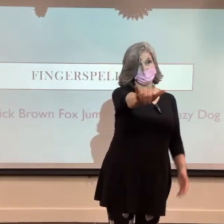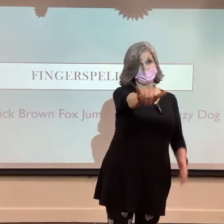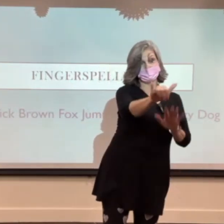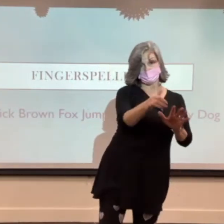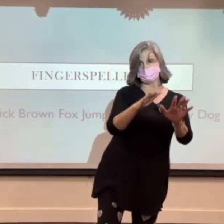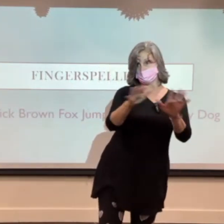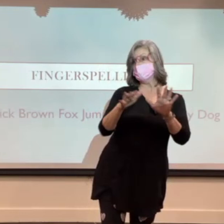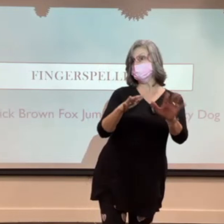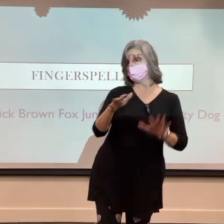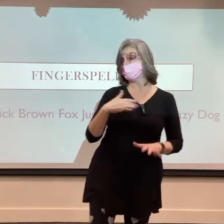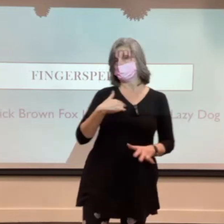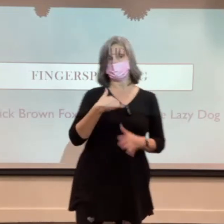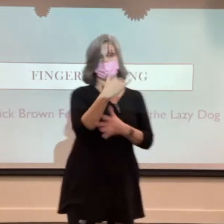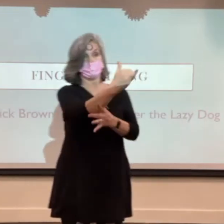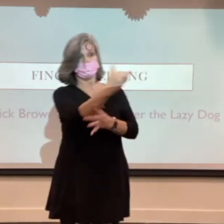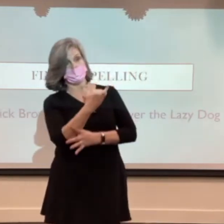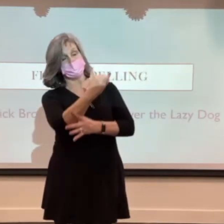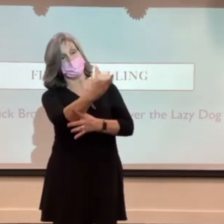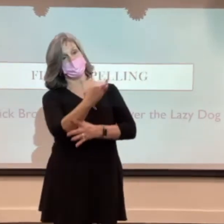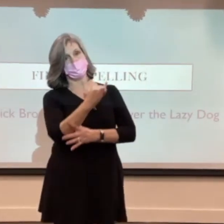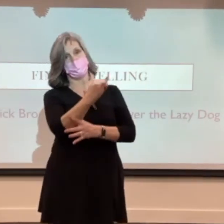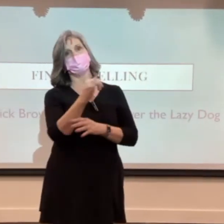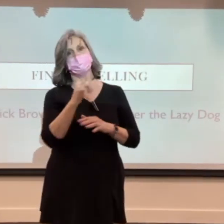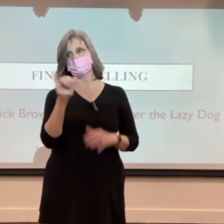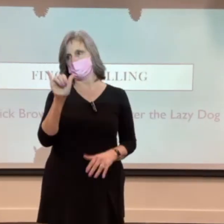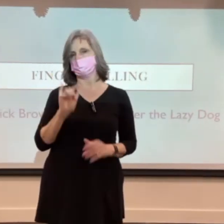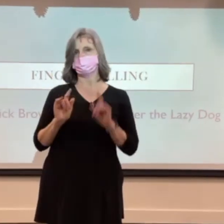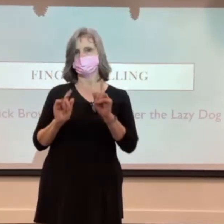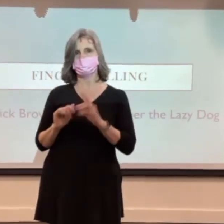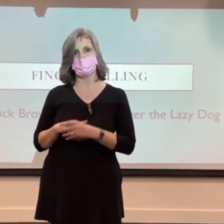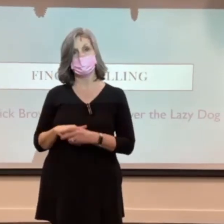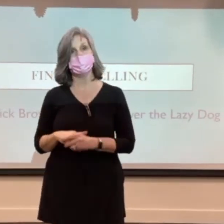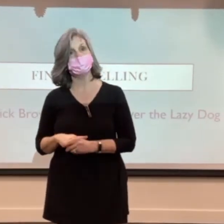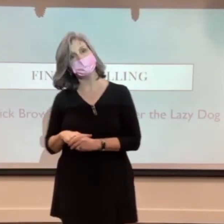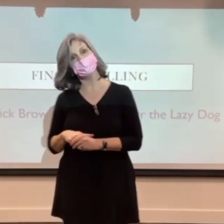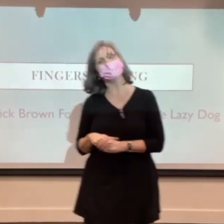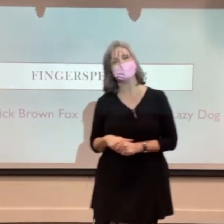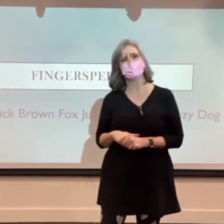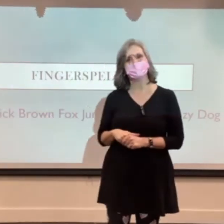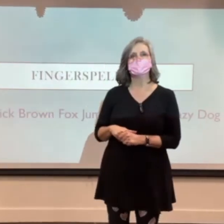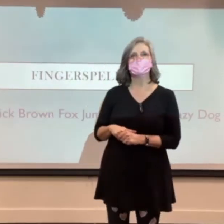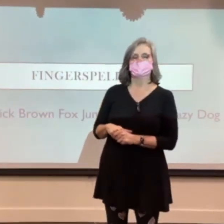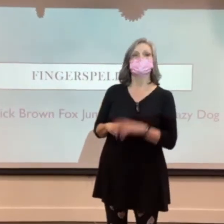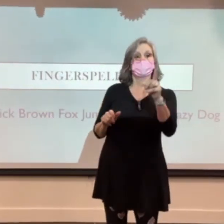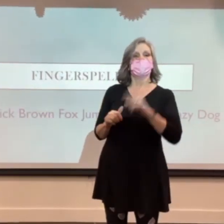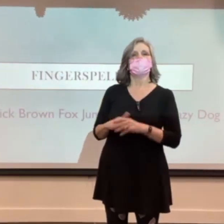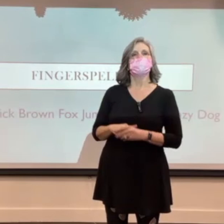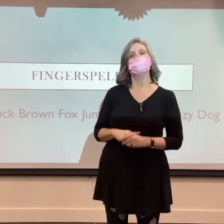It's spatial because I'm not including myself in that sign. Any other questions? Oh, I have a question. Go I ahead. still have